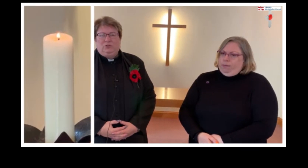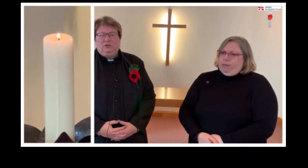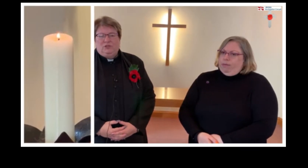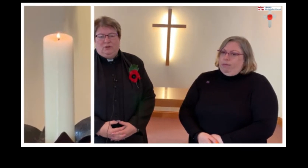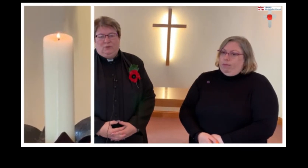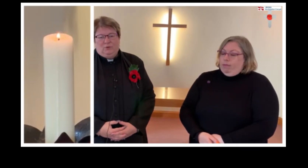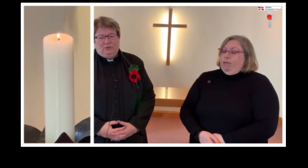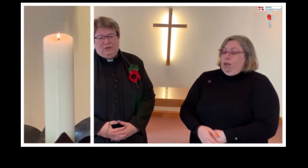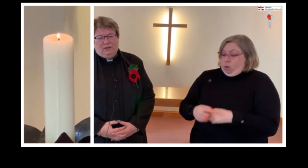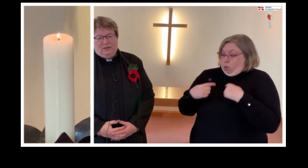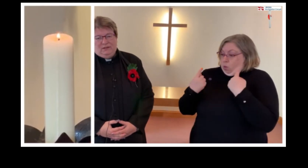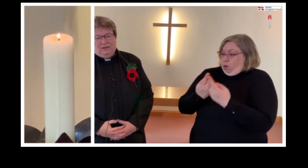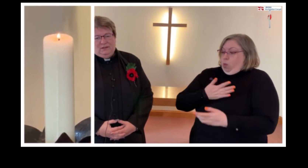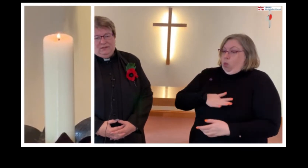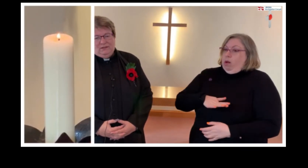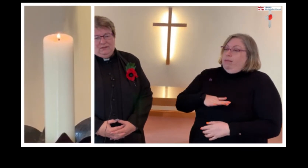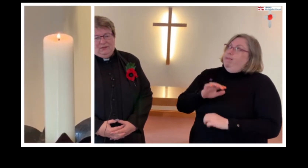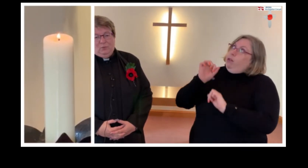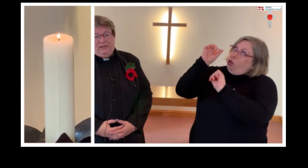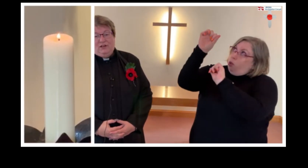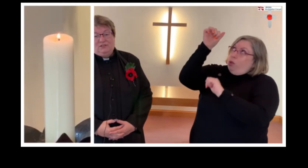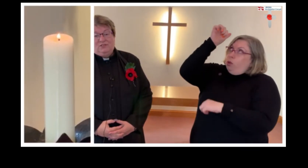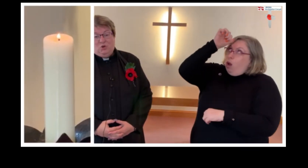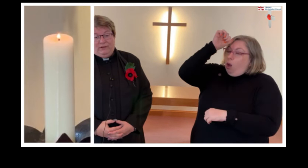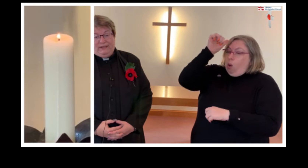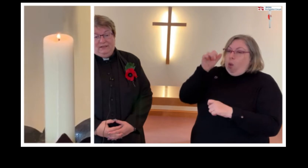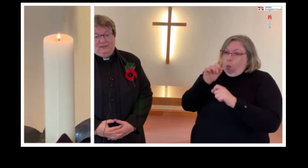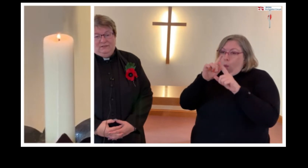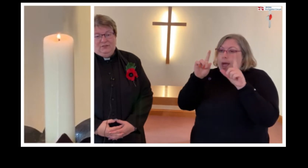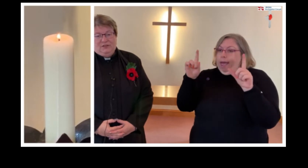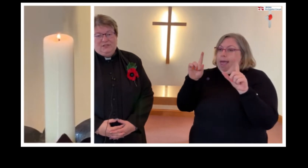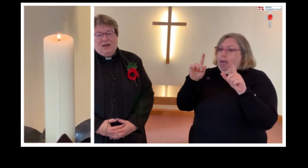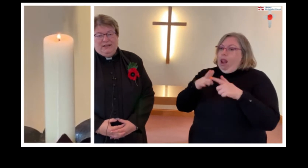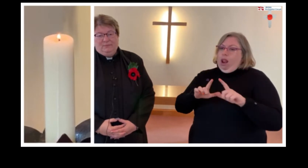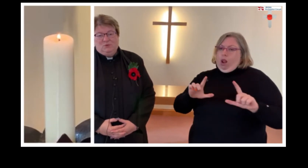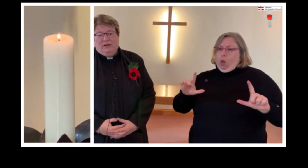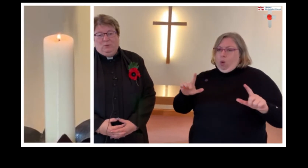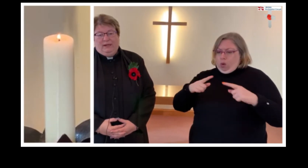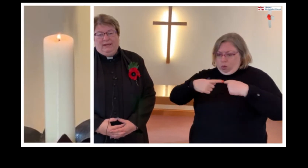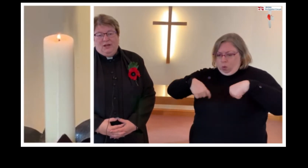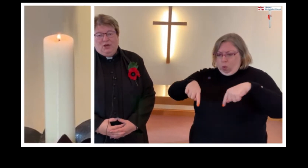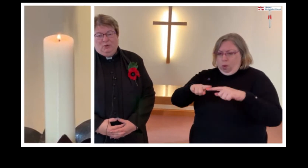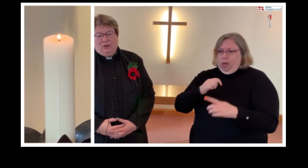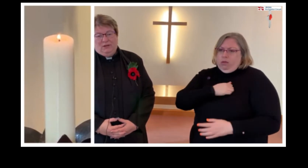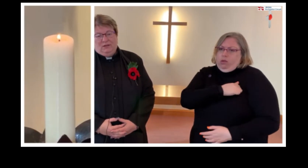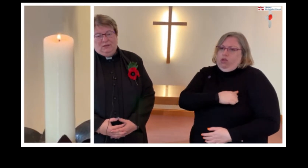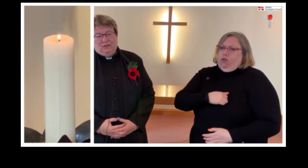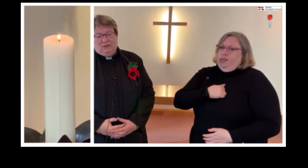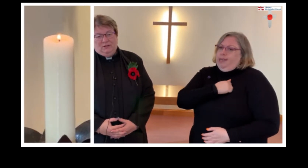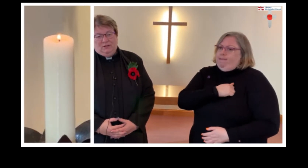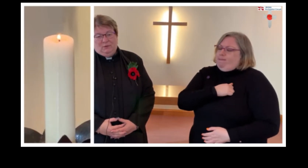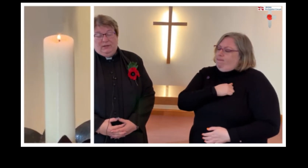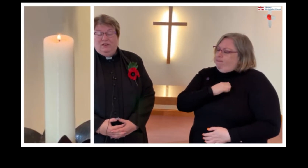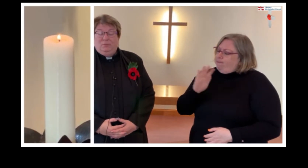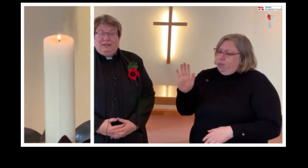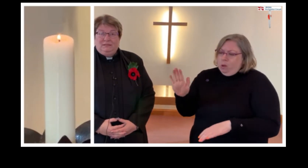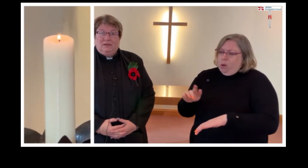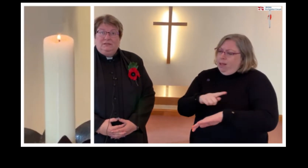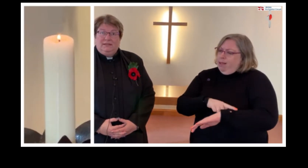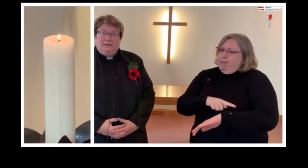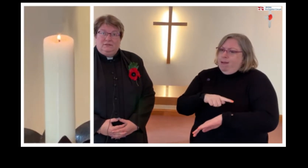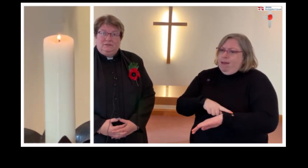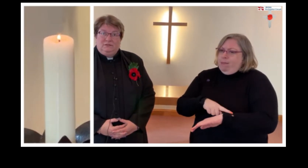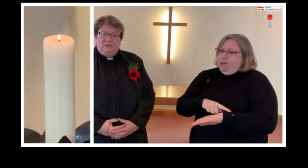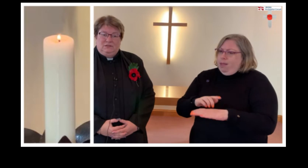We want you to know, Lord, that we are sorry for the times when we know we have